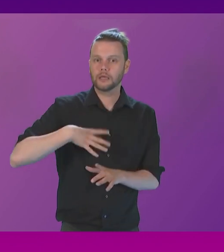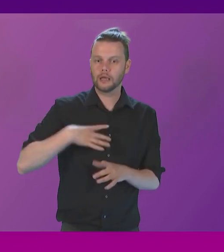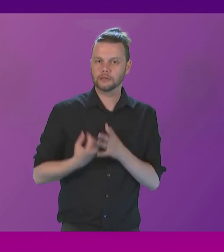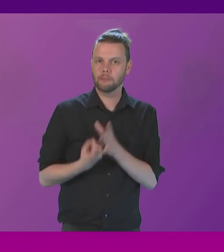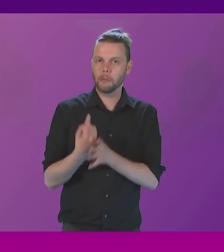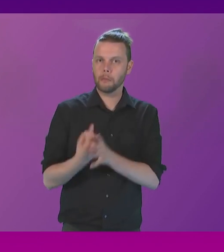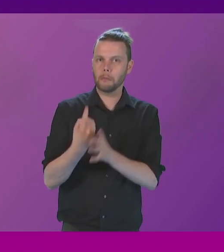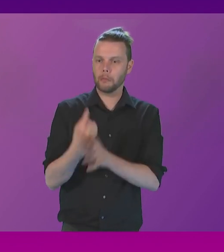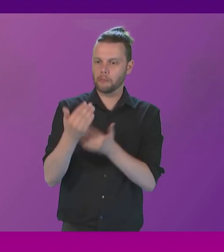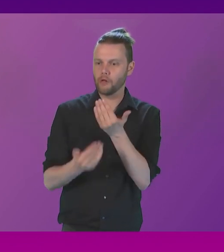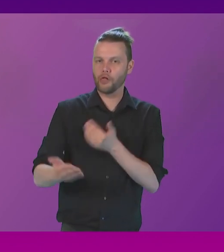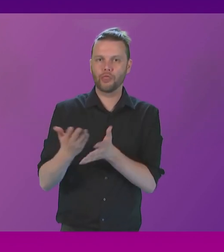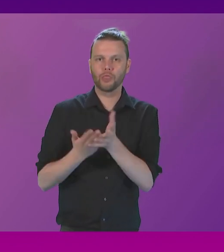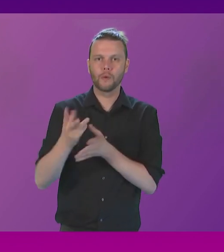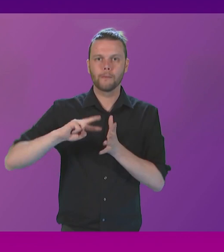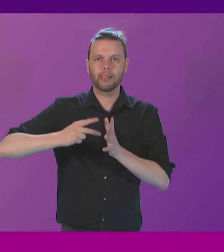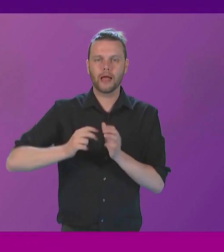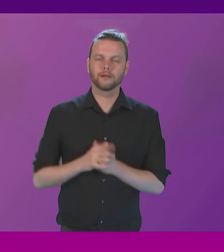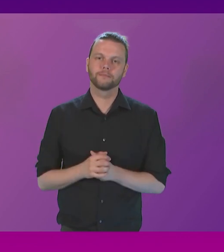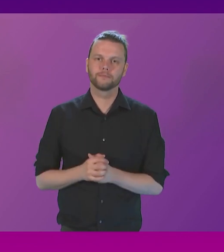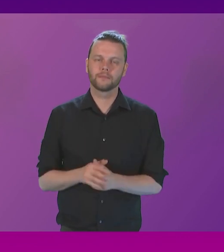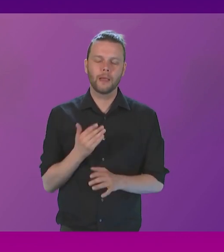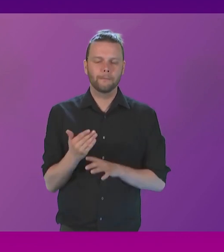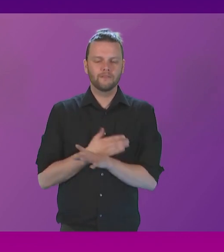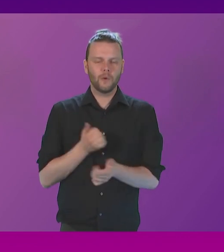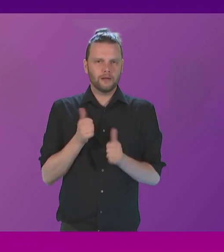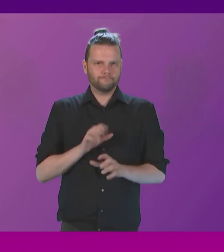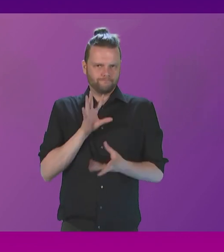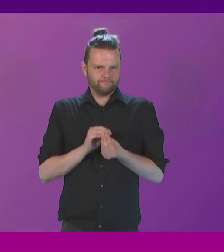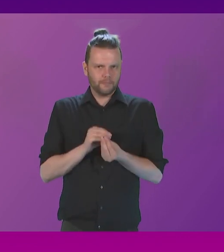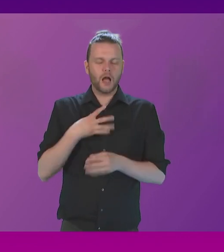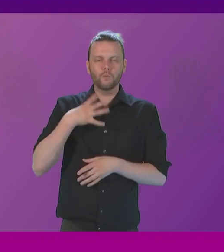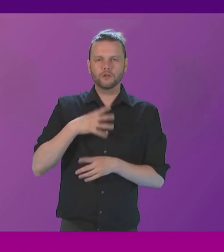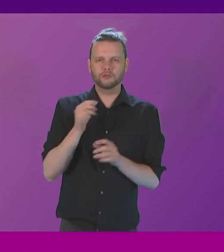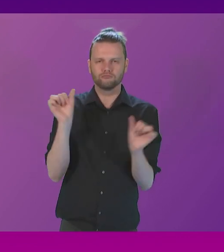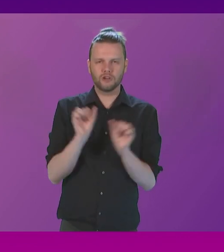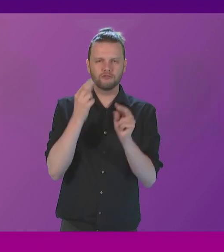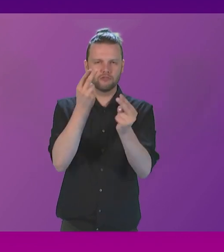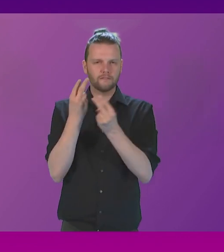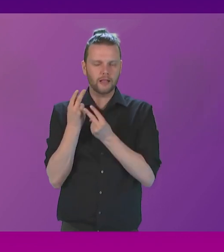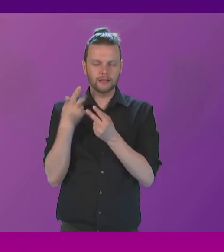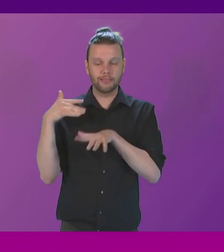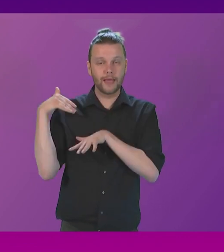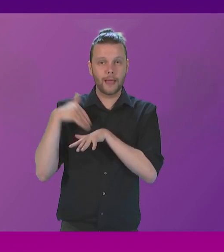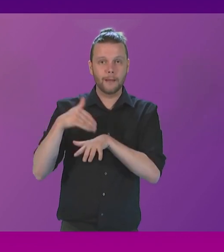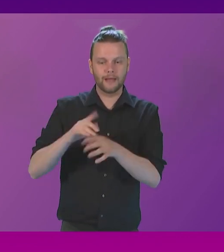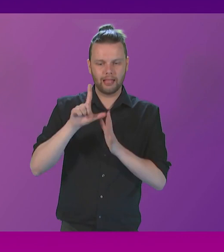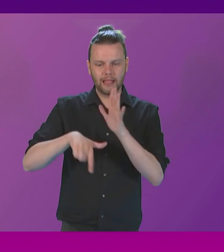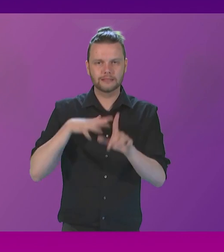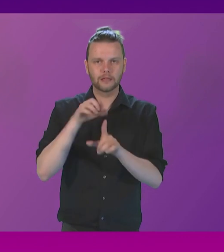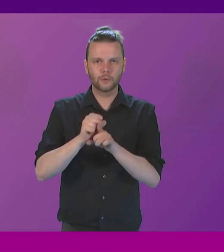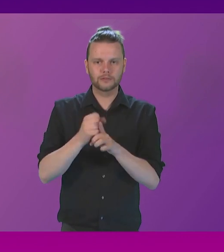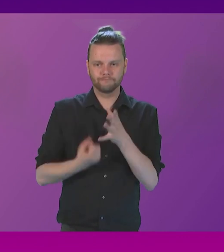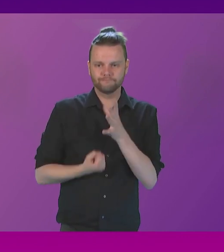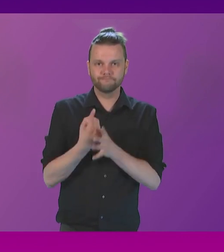arise over the lifetime of the plan. Before concluding, I'd like to briefly reflect on the impact that late diagnosis